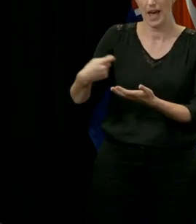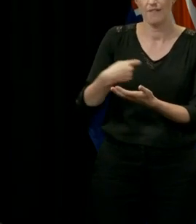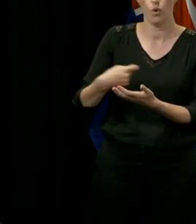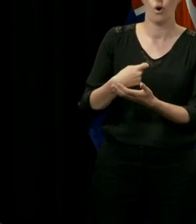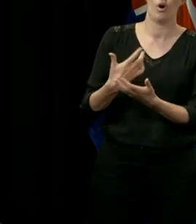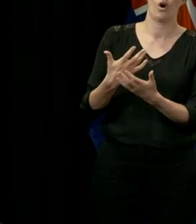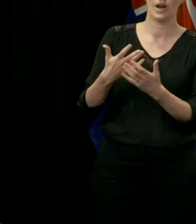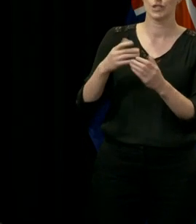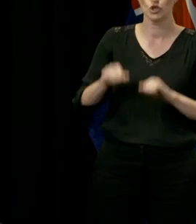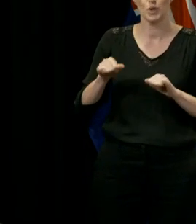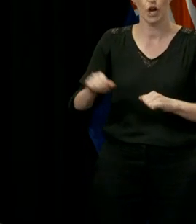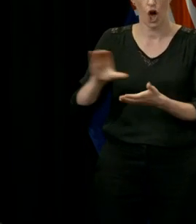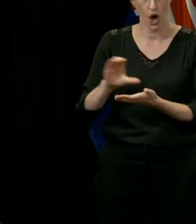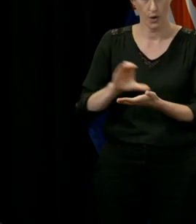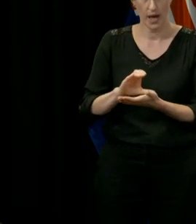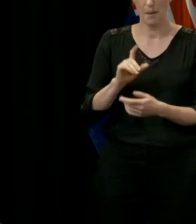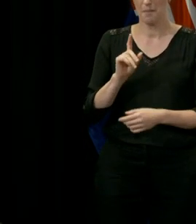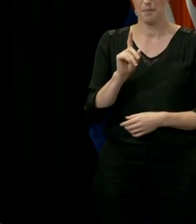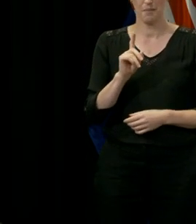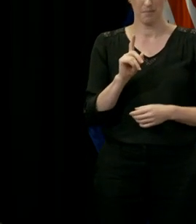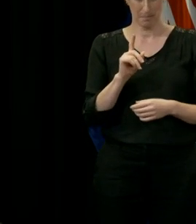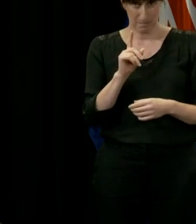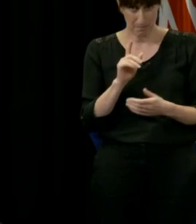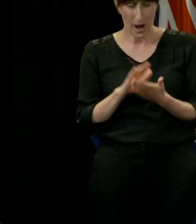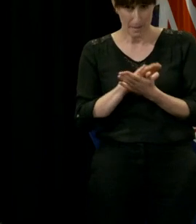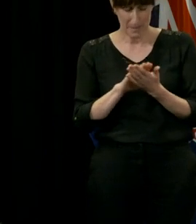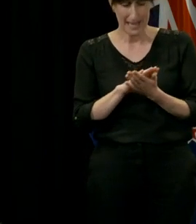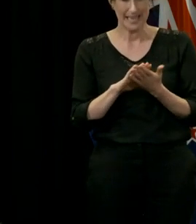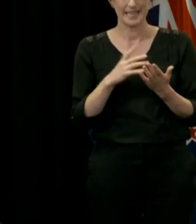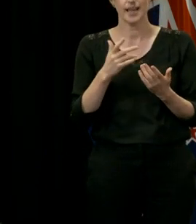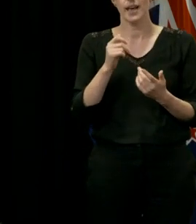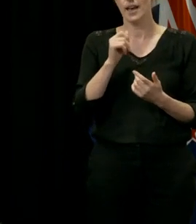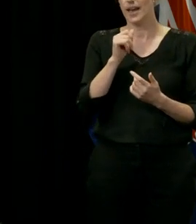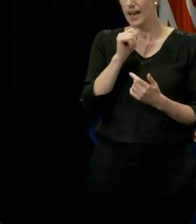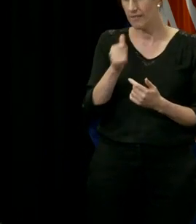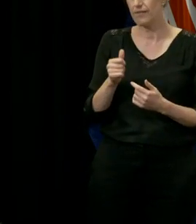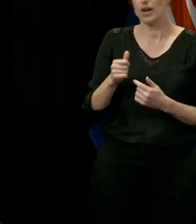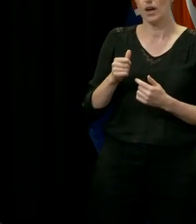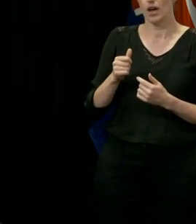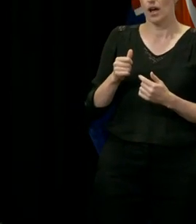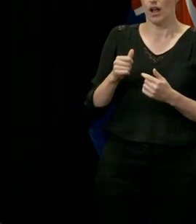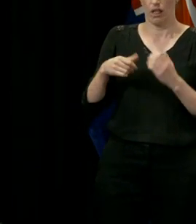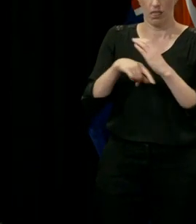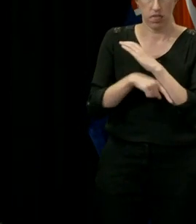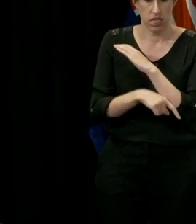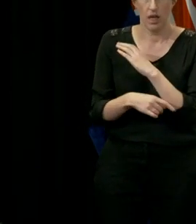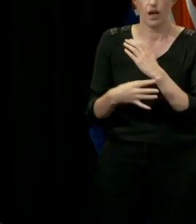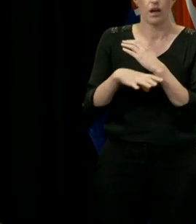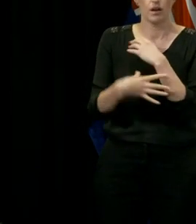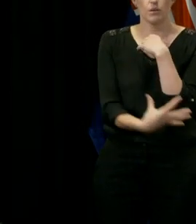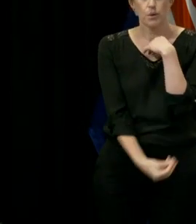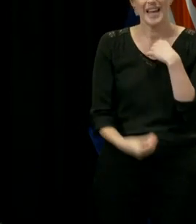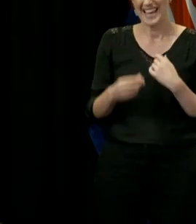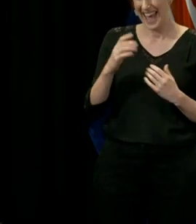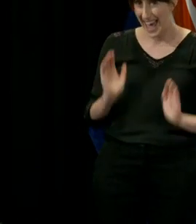I think we understand the Prime Minister means that that's not something that we'd be expecting people to go to work to do. In terms of the current rules around